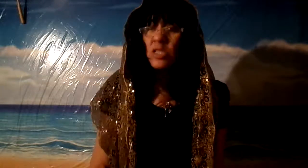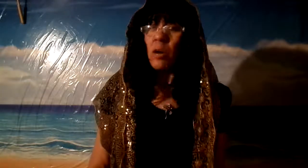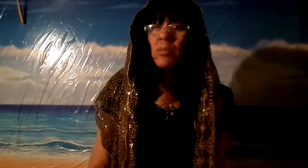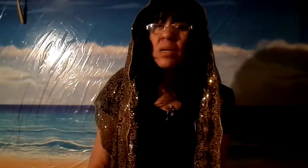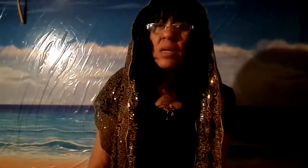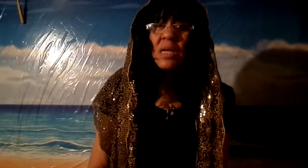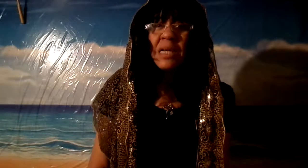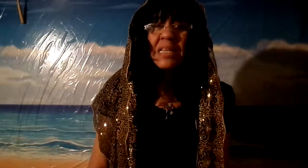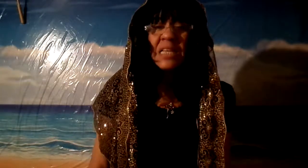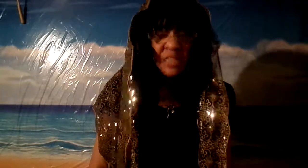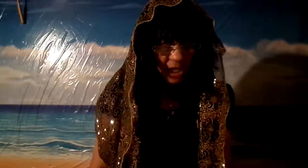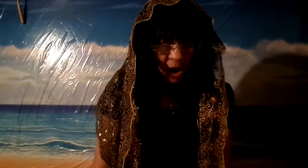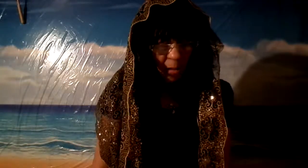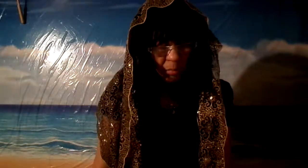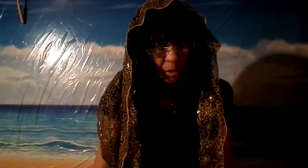tongues.